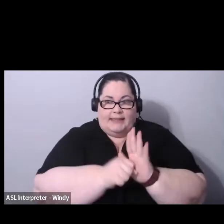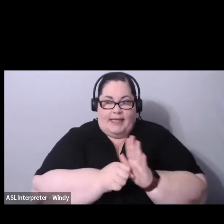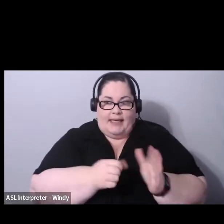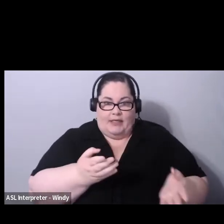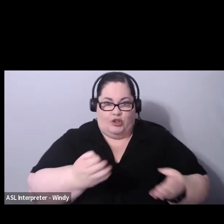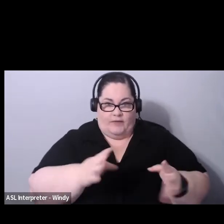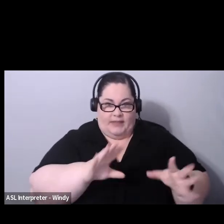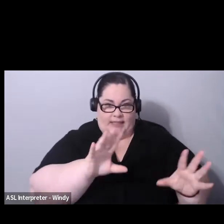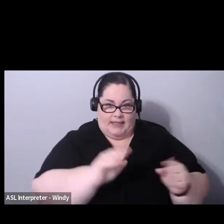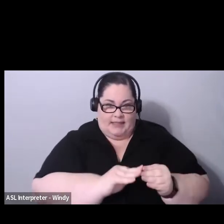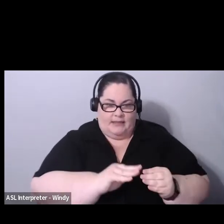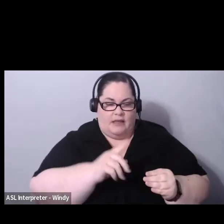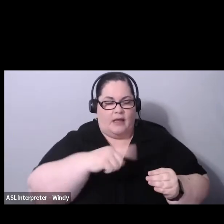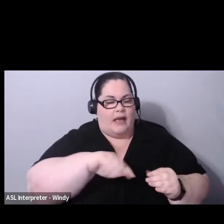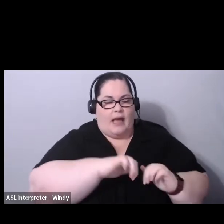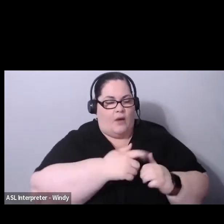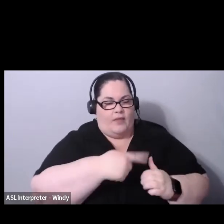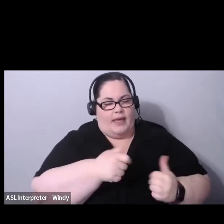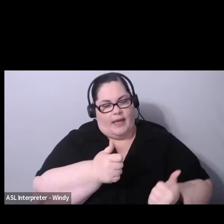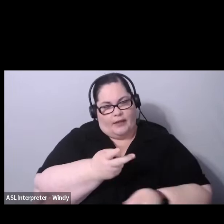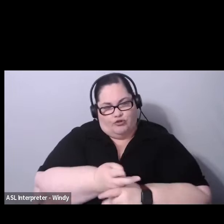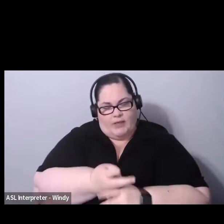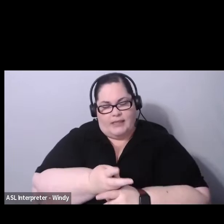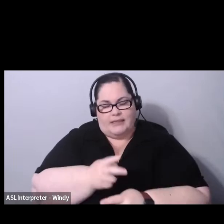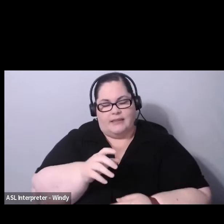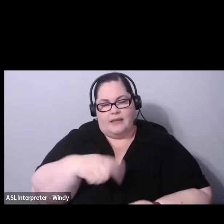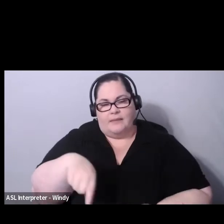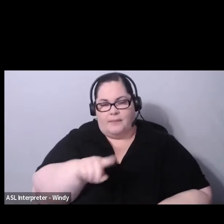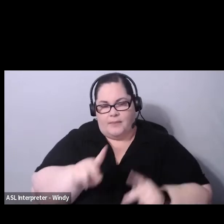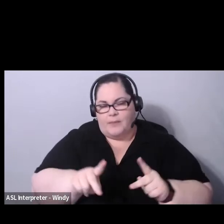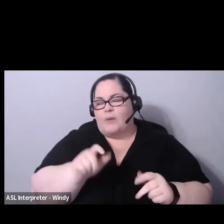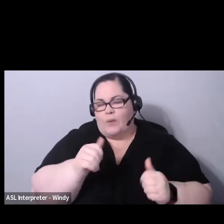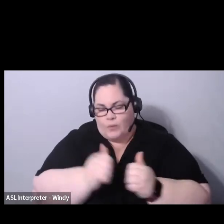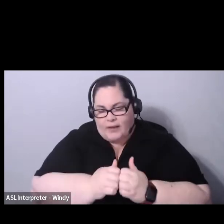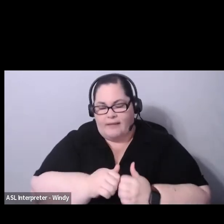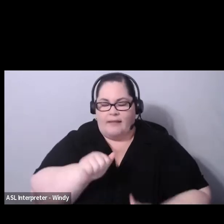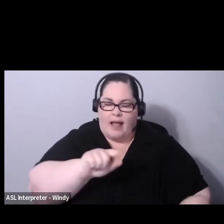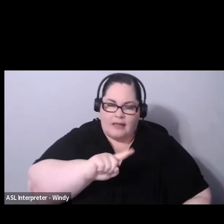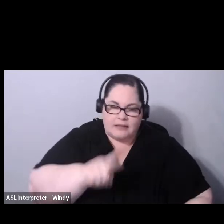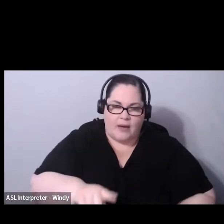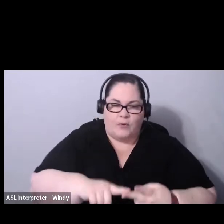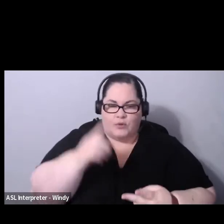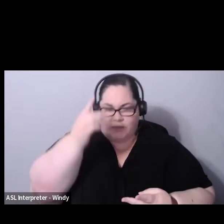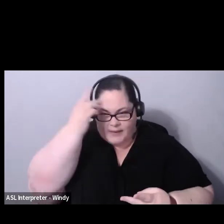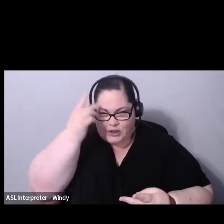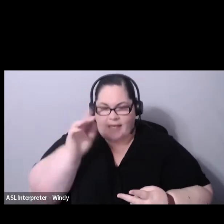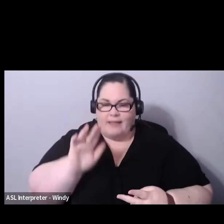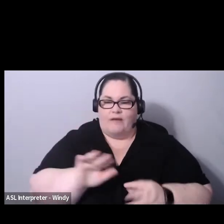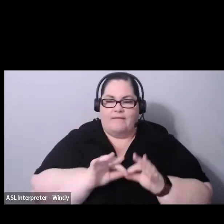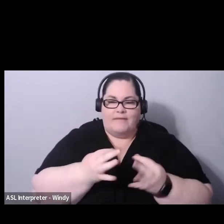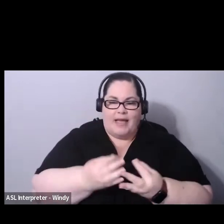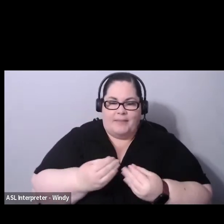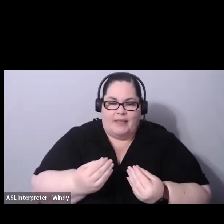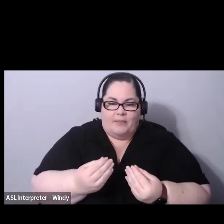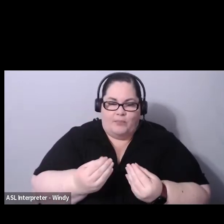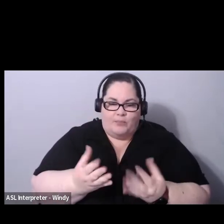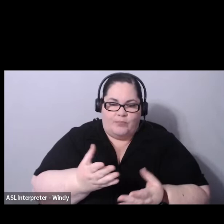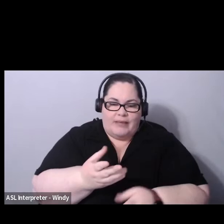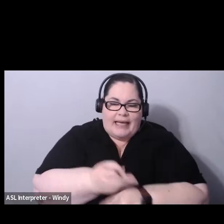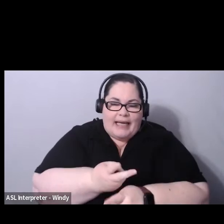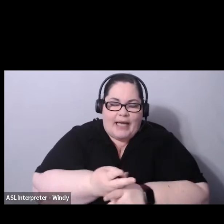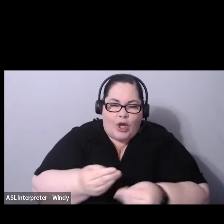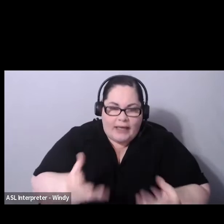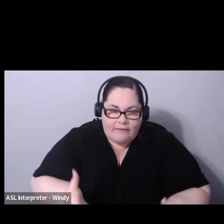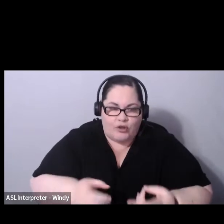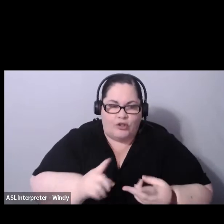needs of persons who have Alzheimer's disease or dementia and their family caregivers, and provide a strategic